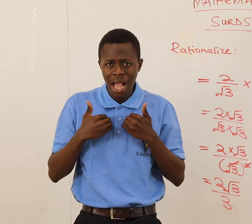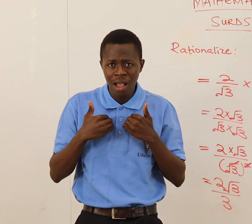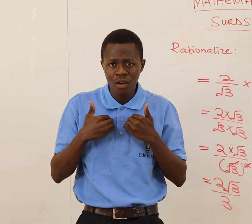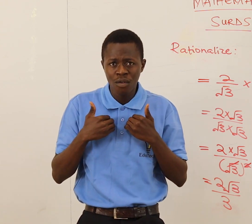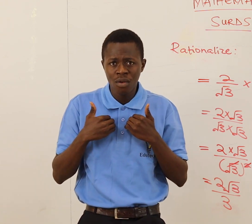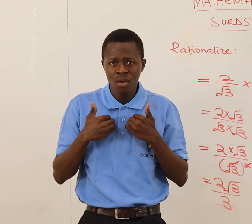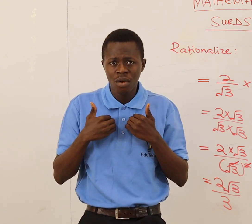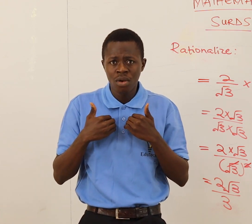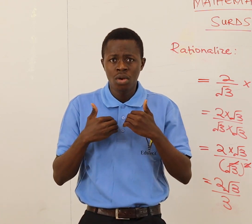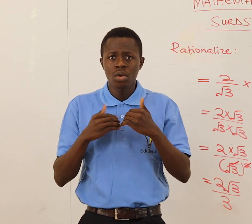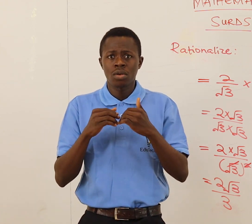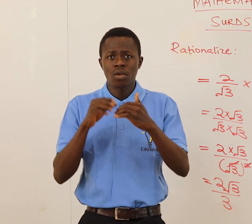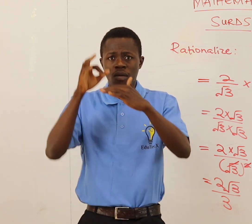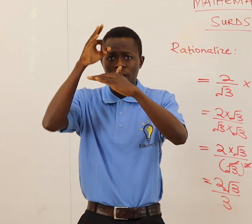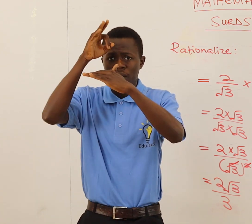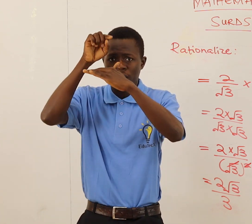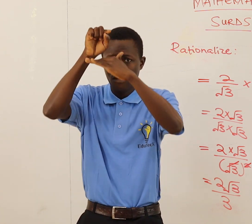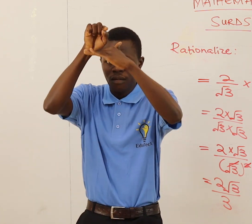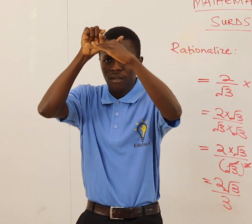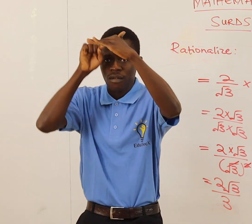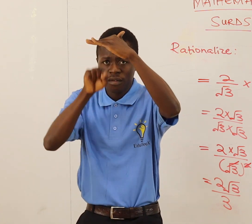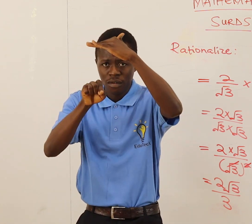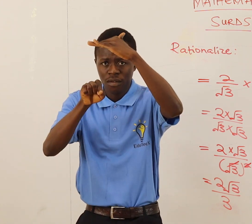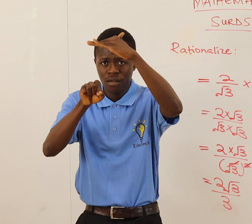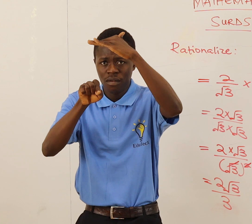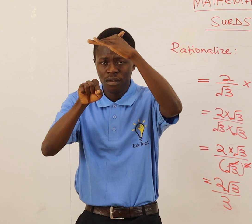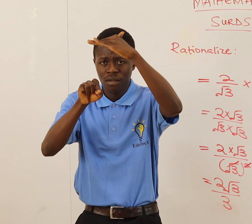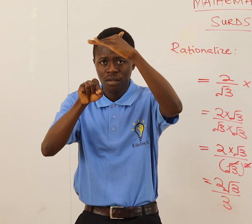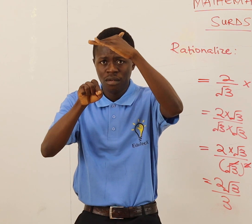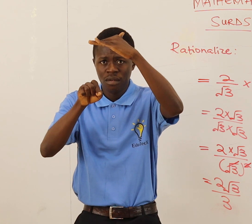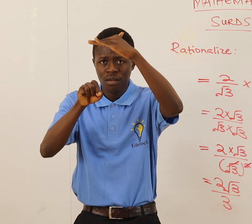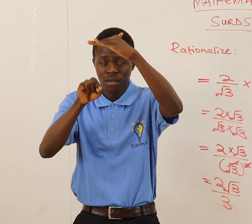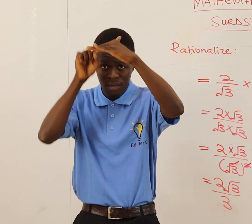ask you another question again for you to ponder about.